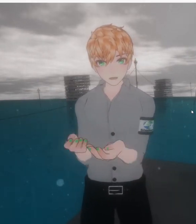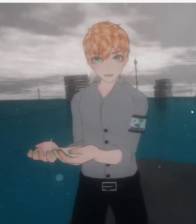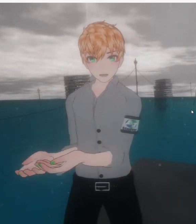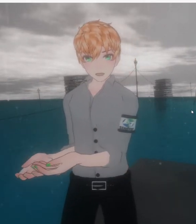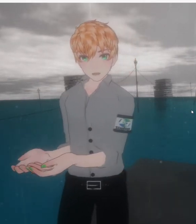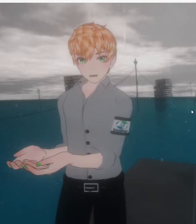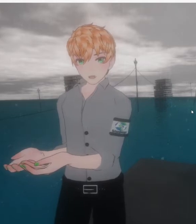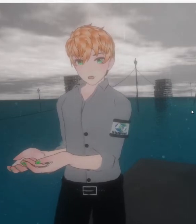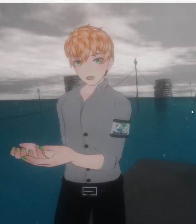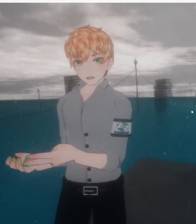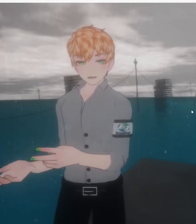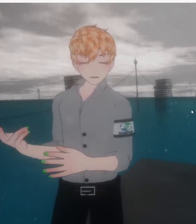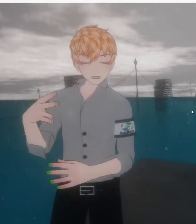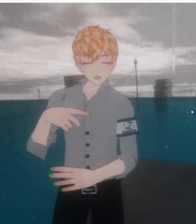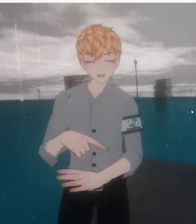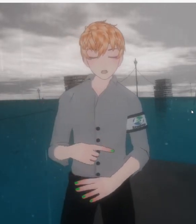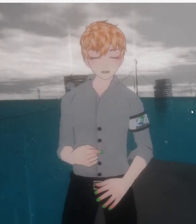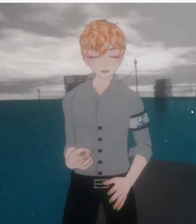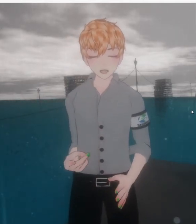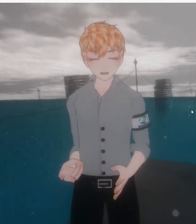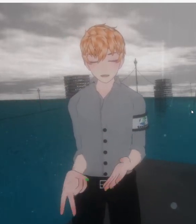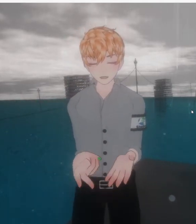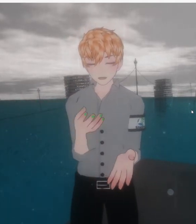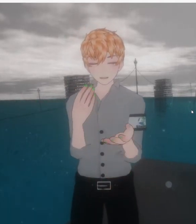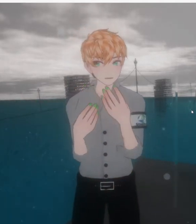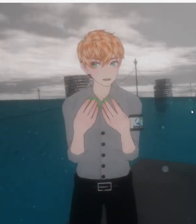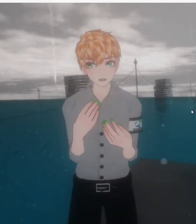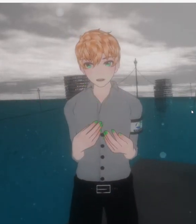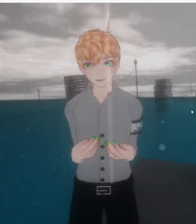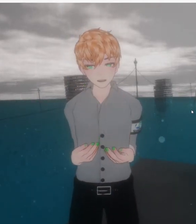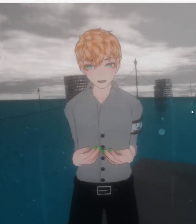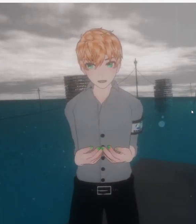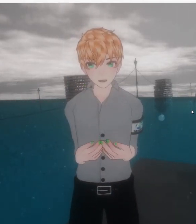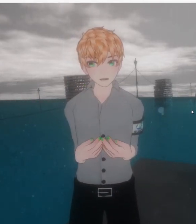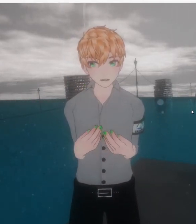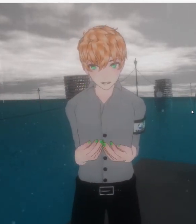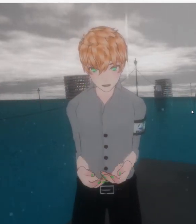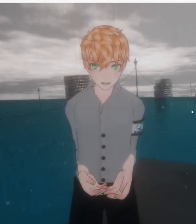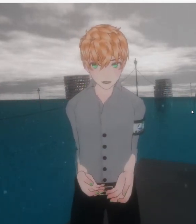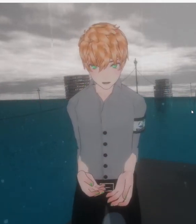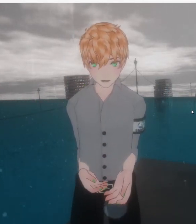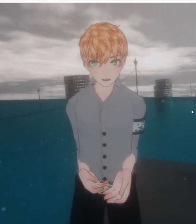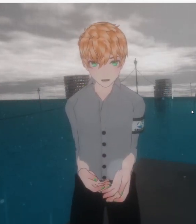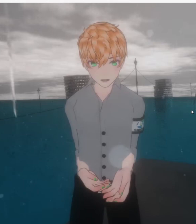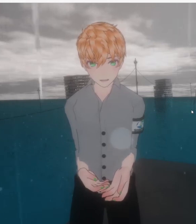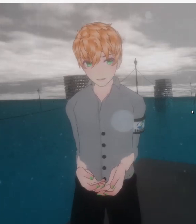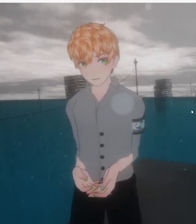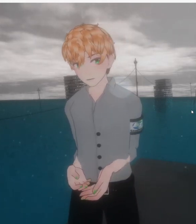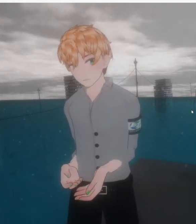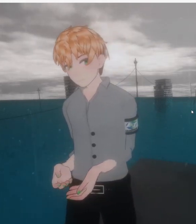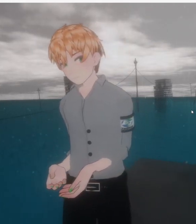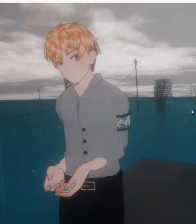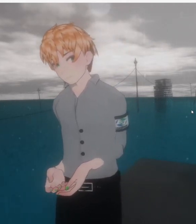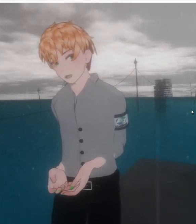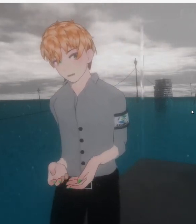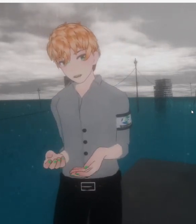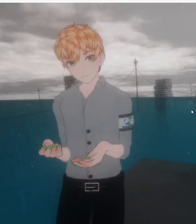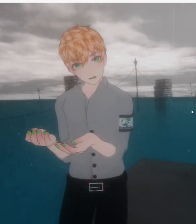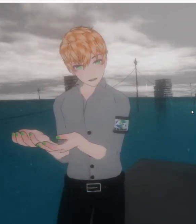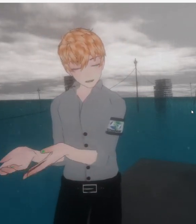an emotional level, then that will override the stimulation that you get from shoving sugar into your face. And so that would be